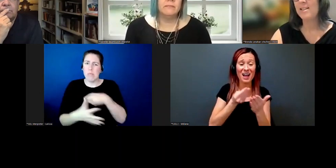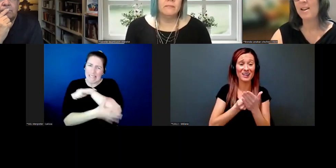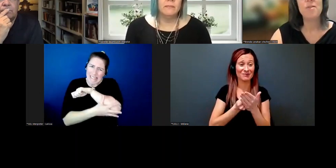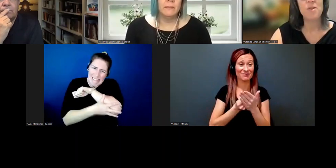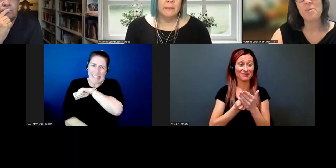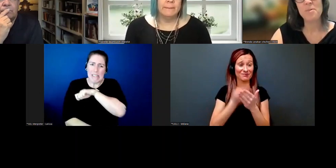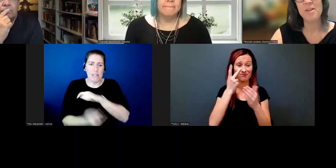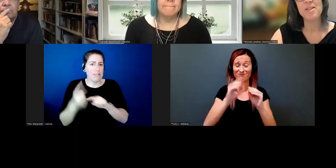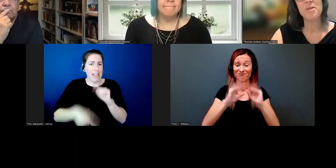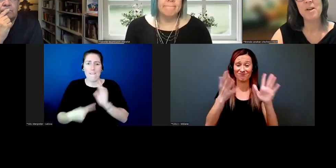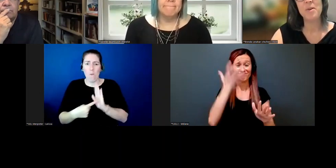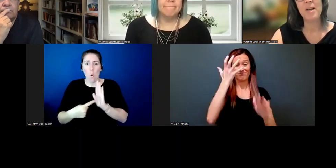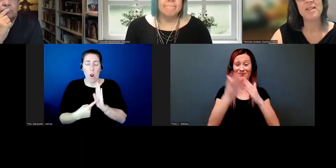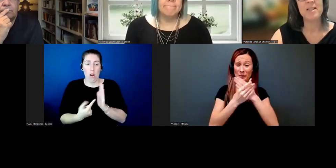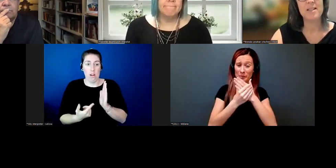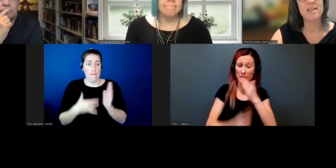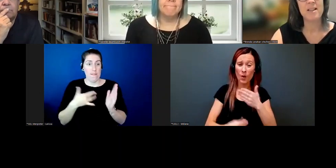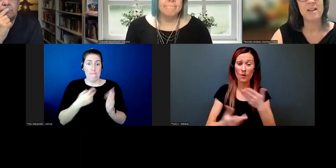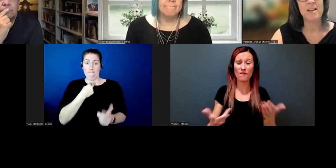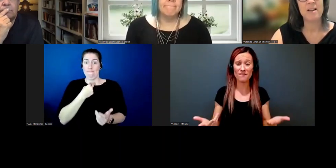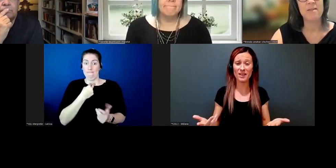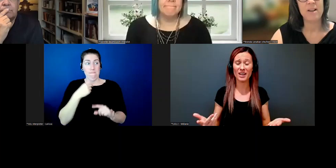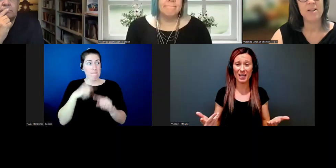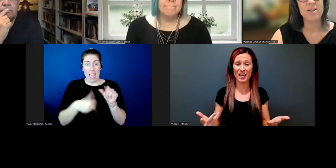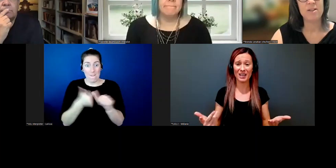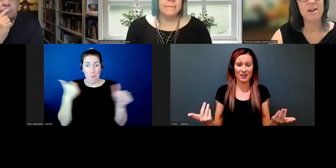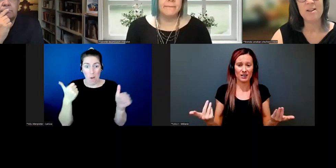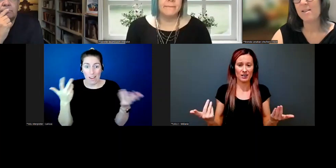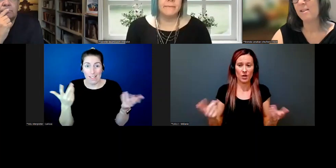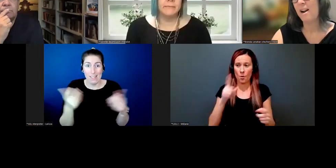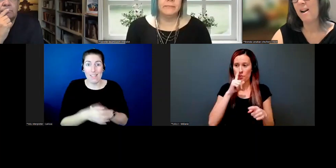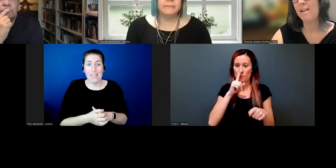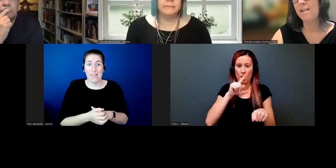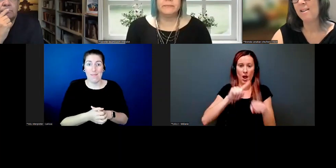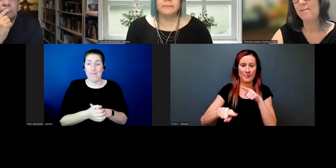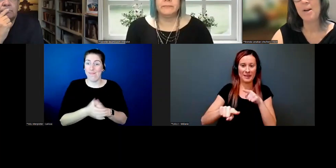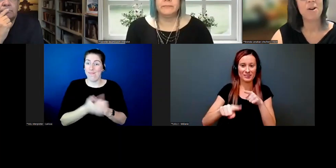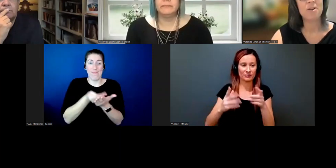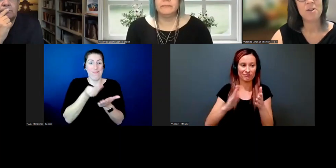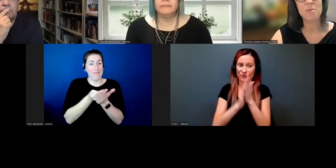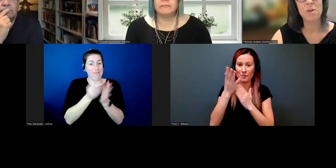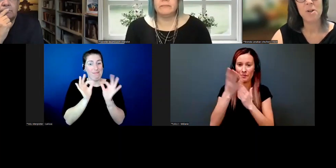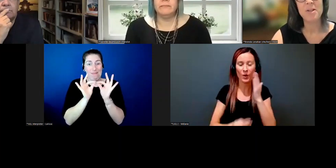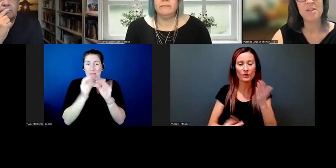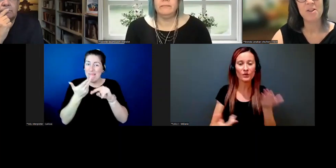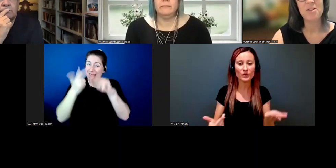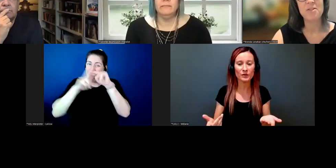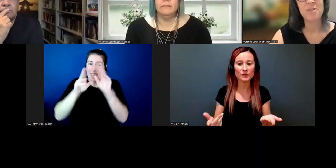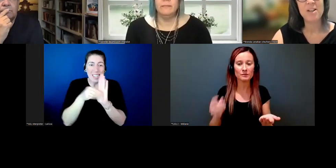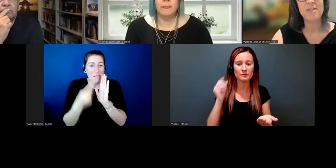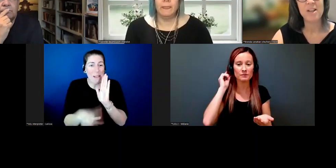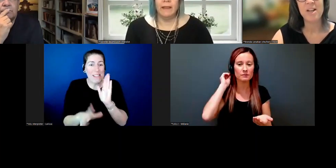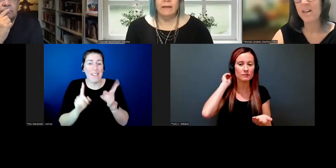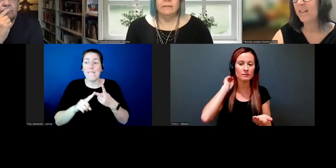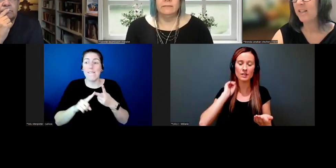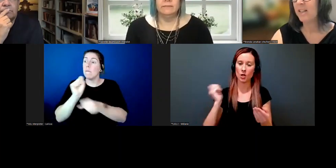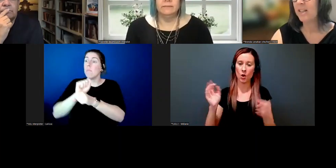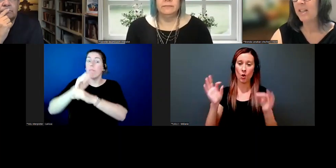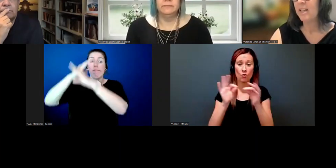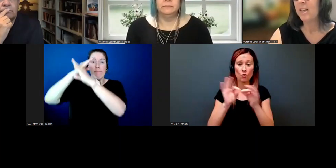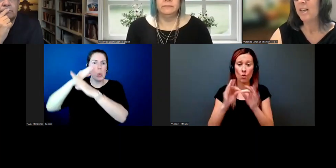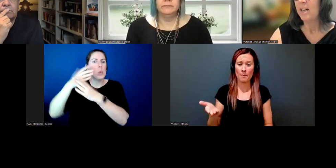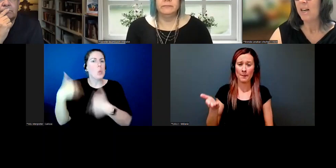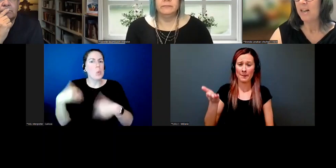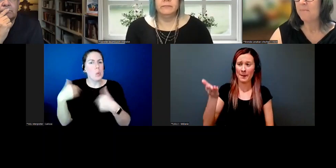is unavoidable in so many ways. It's the financial costs are high, and the barriers to employment are also very, very high.